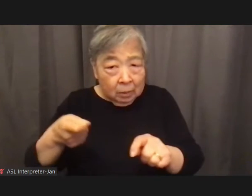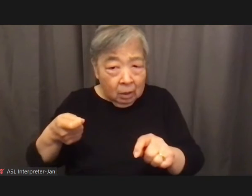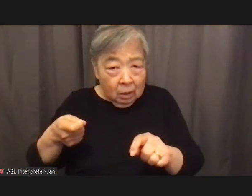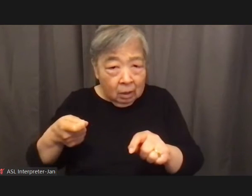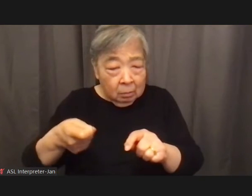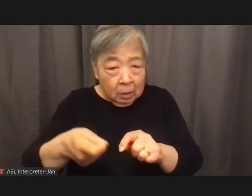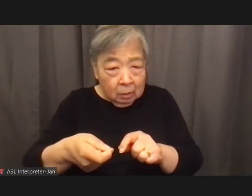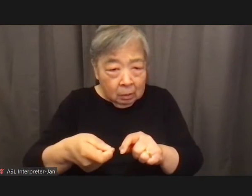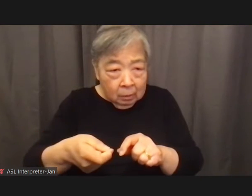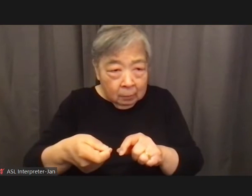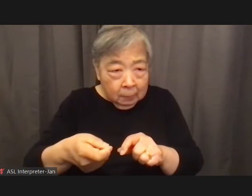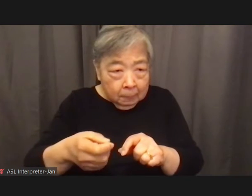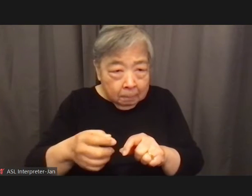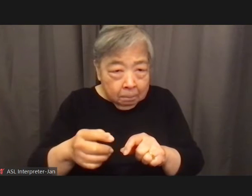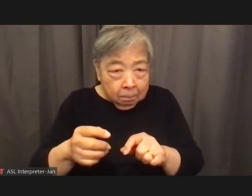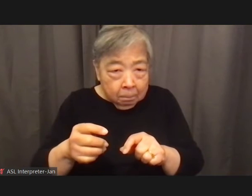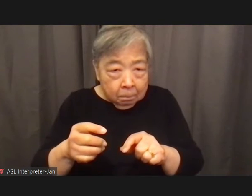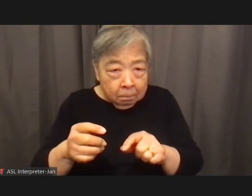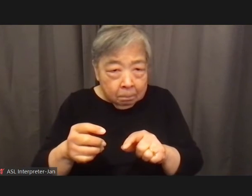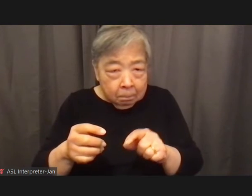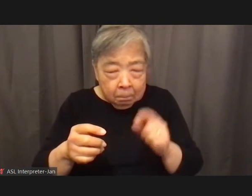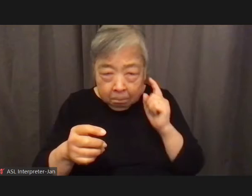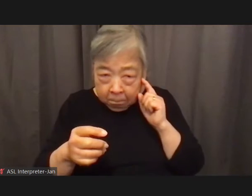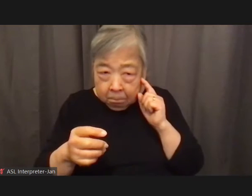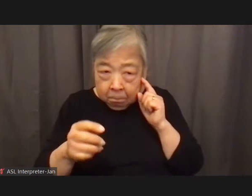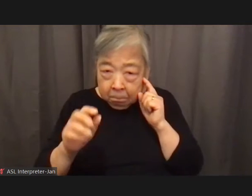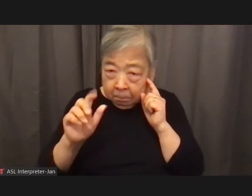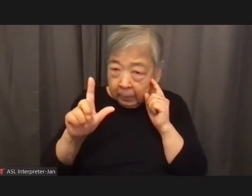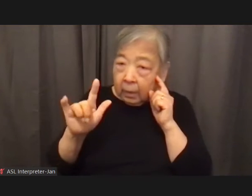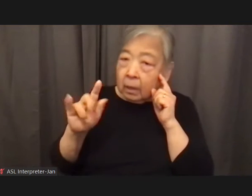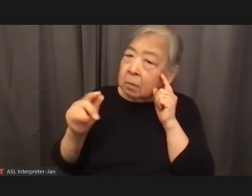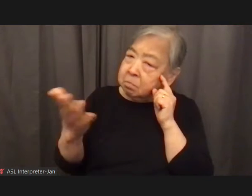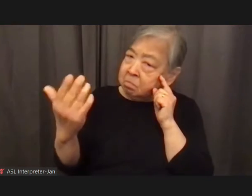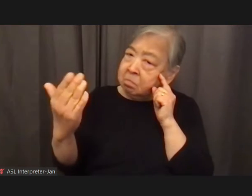Ákos, you know what it is? Okay, now talk.